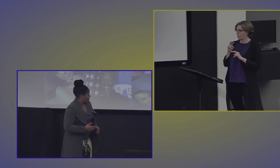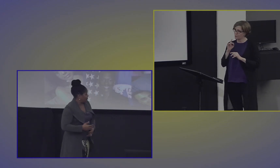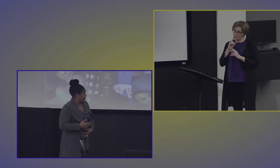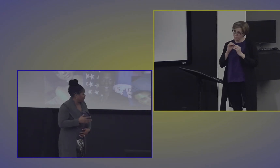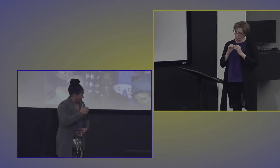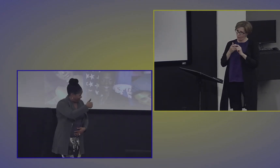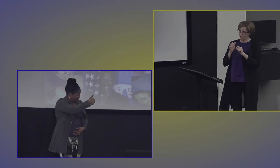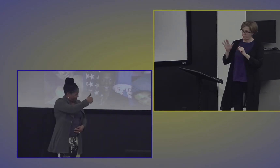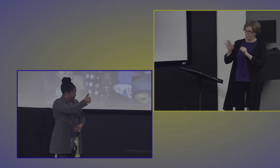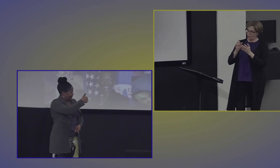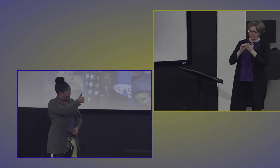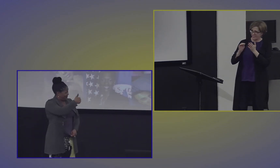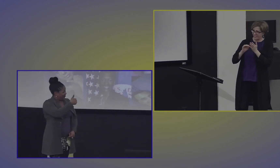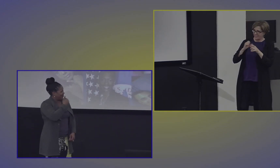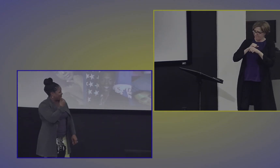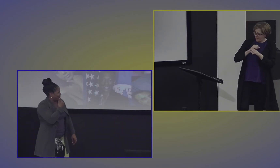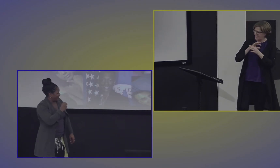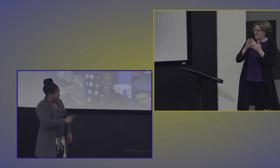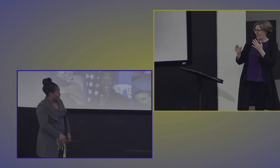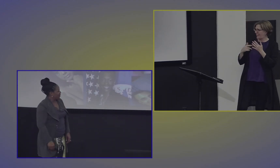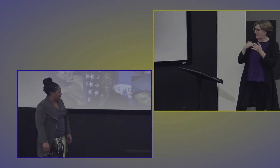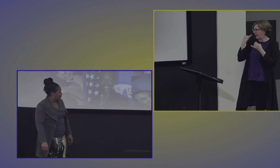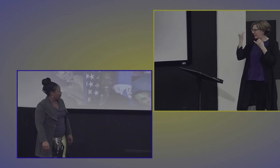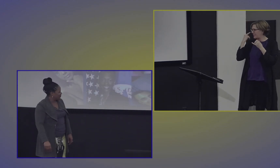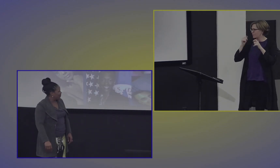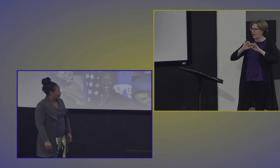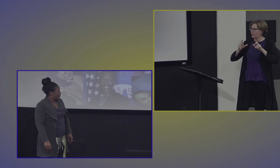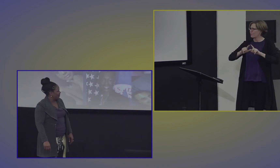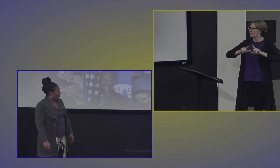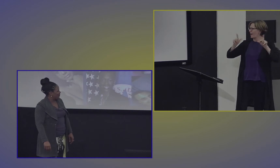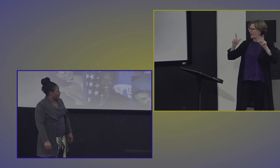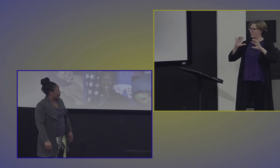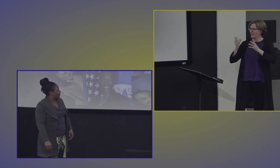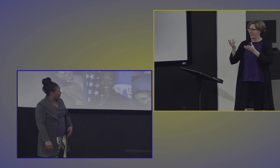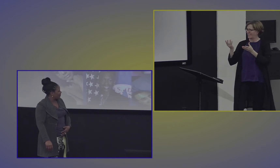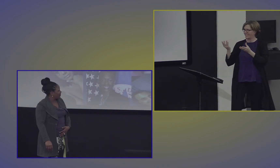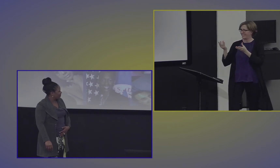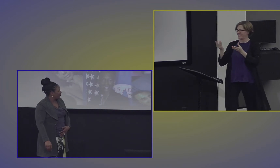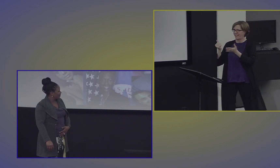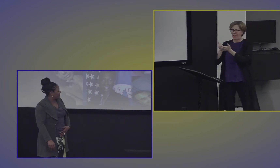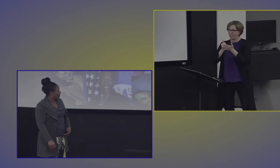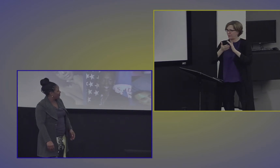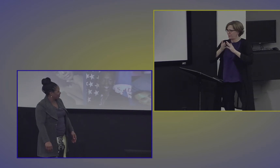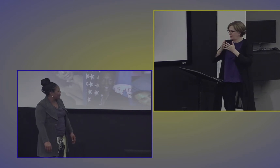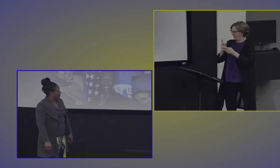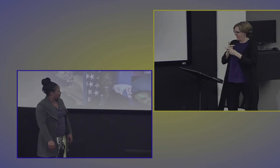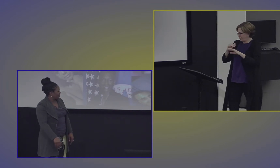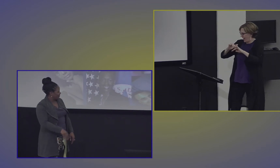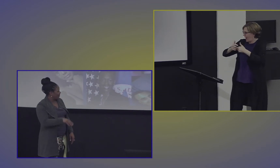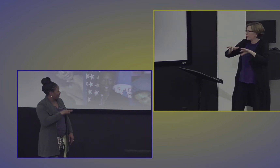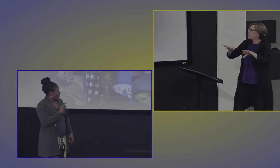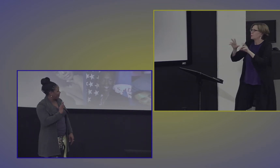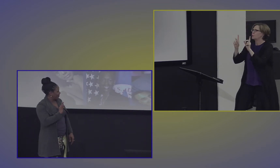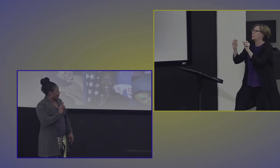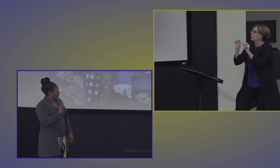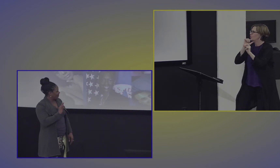it. I look forward to more from your dissertation defense and ideas about how to frame this.